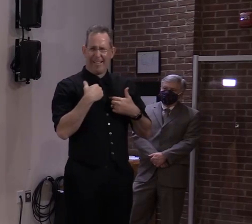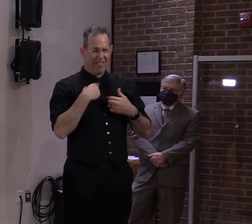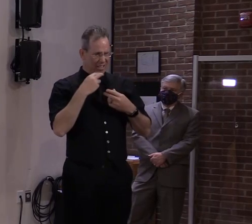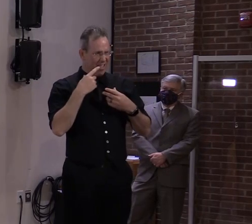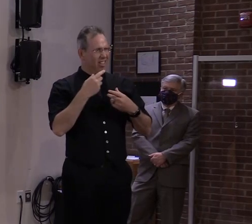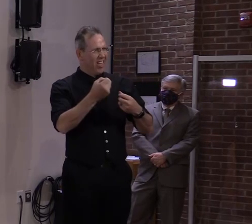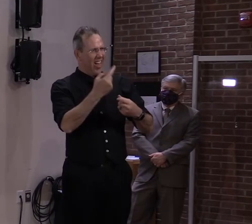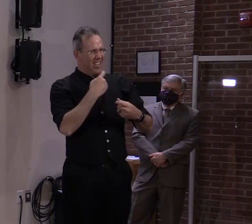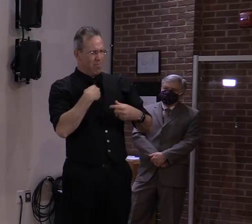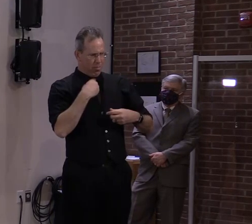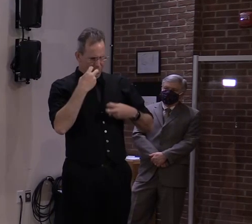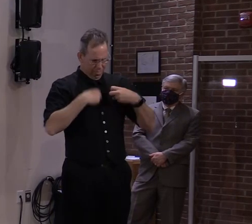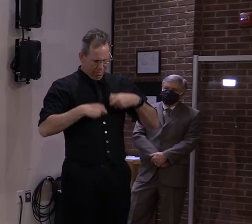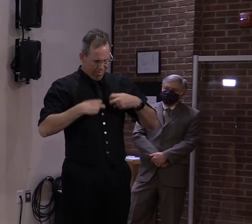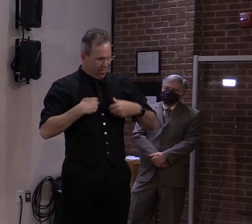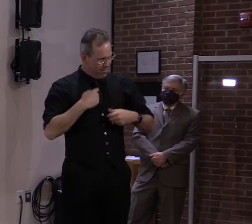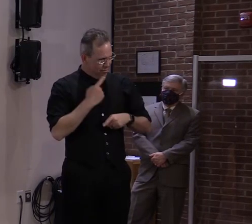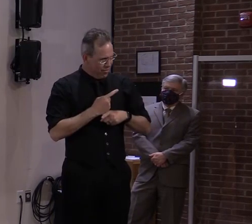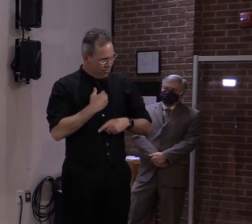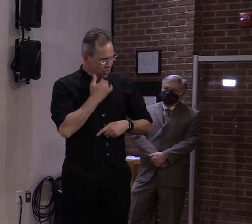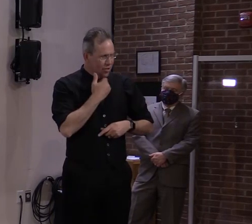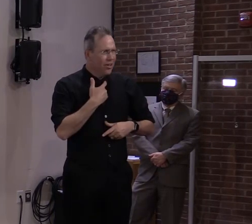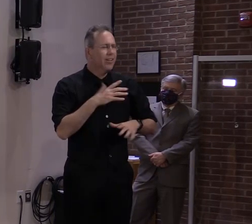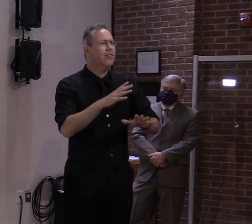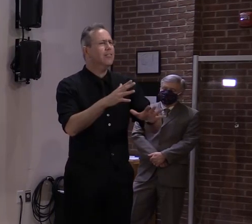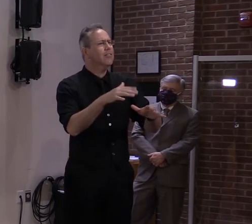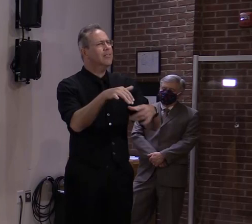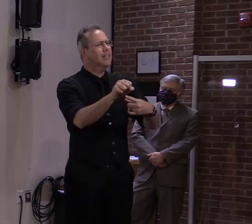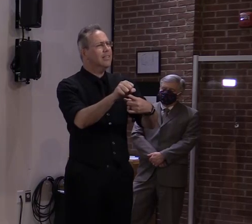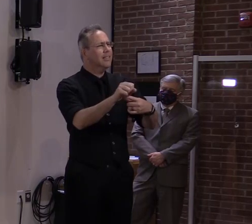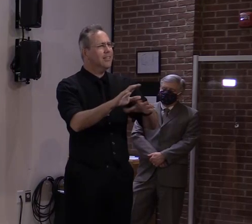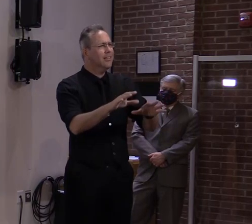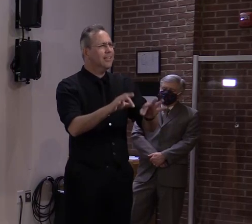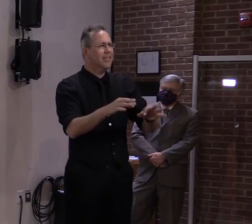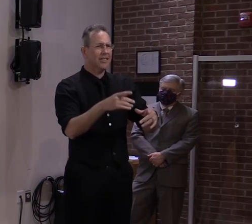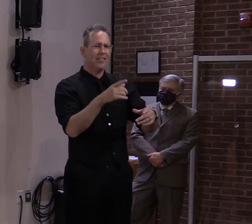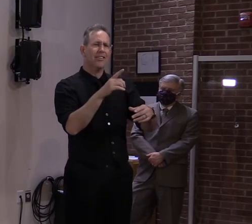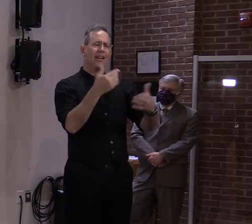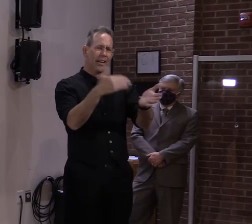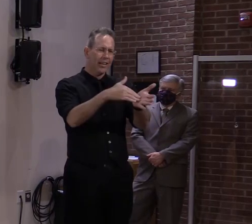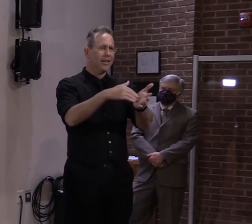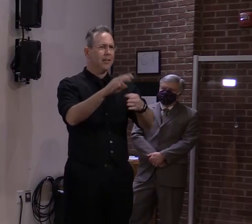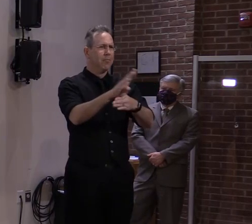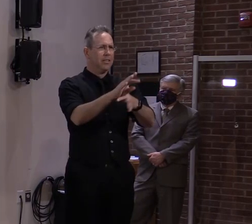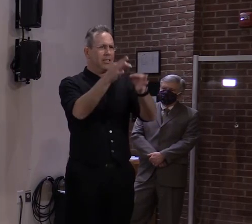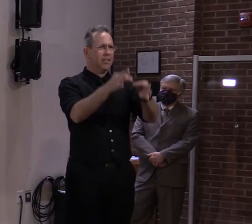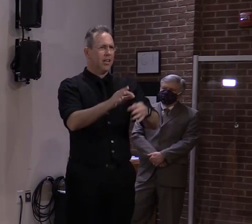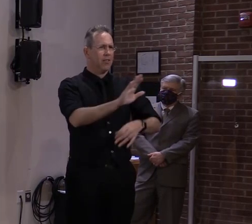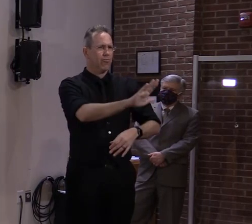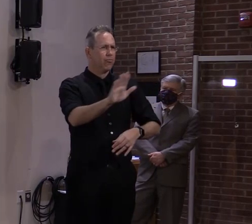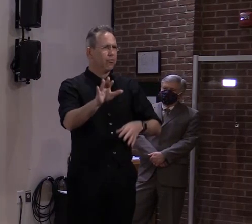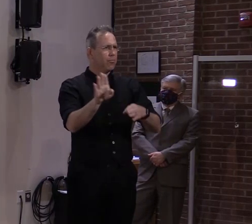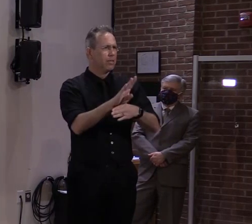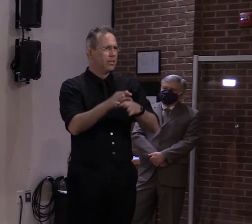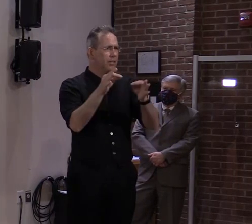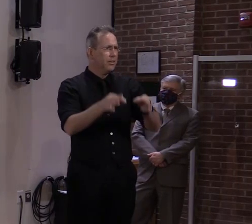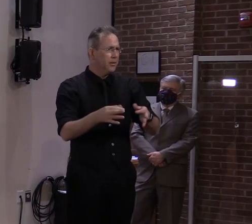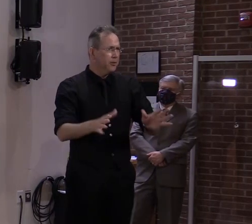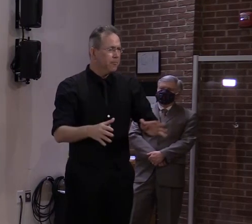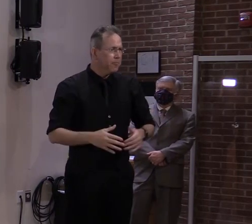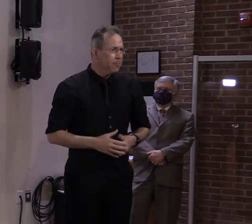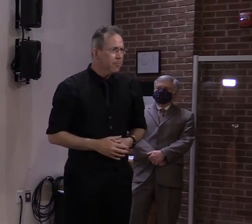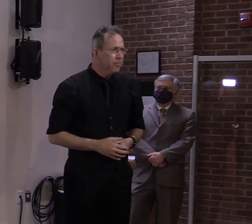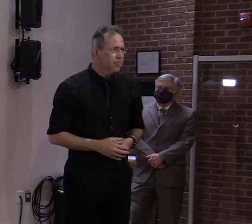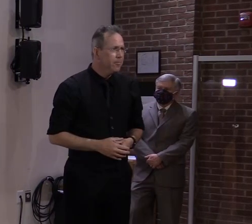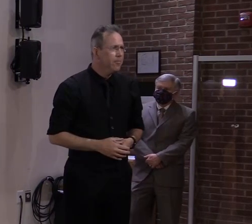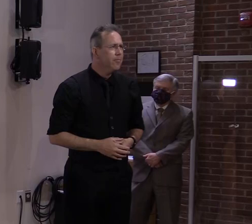that. I just don't know from a legal standpoint. Okay, I think it, I mean think about thank it you very much. Yeah, Lisa, think about